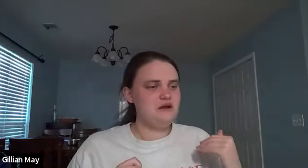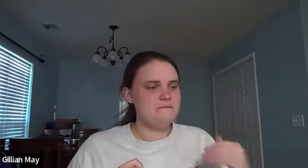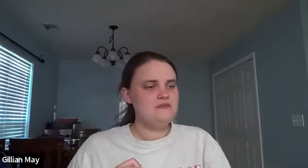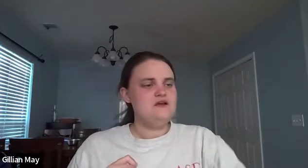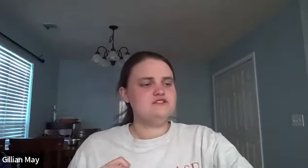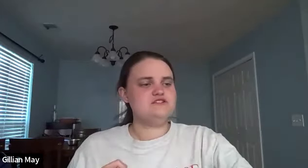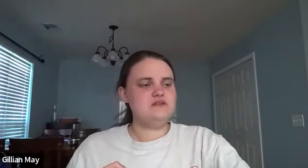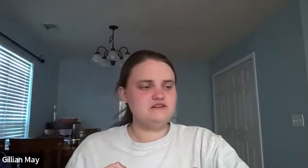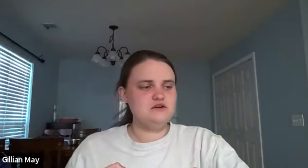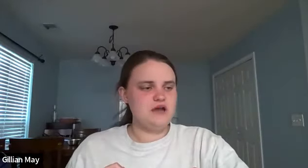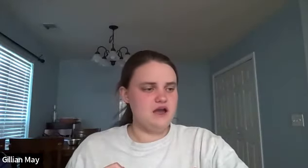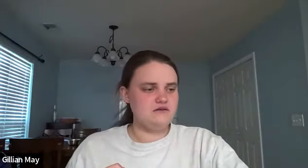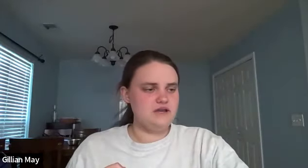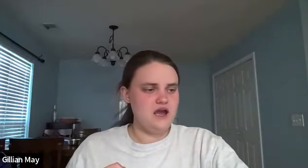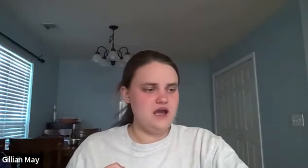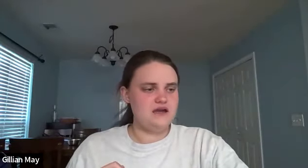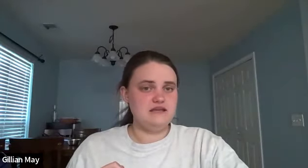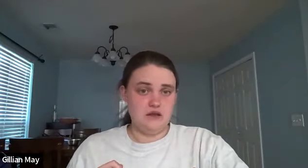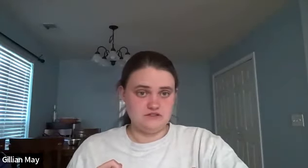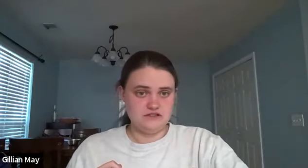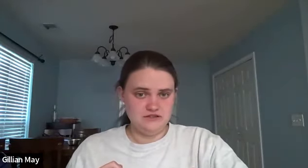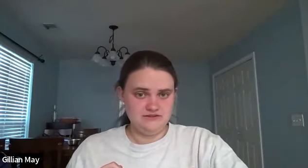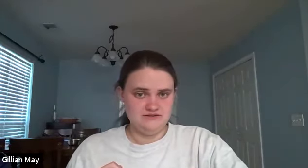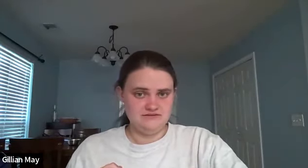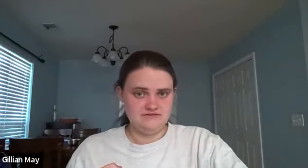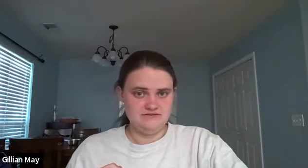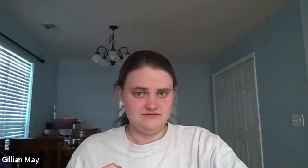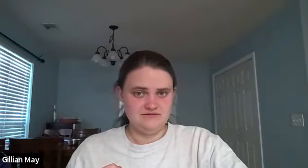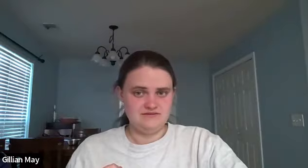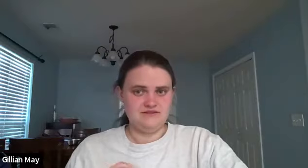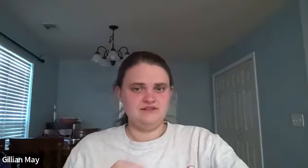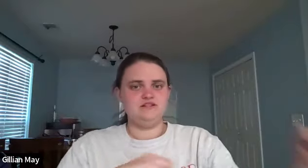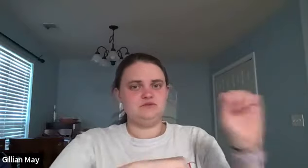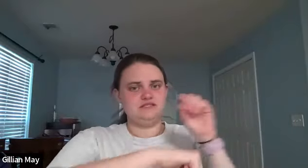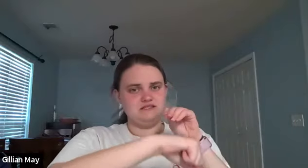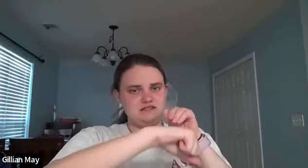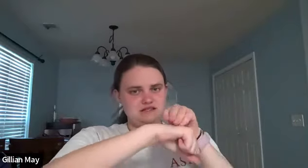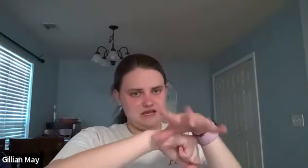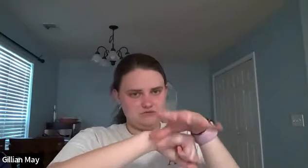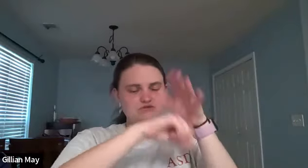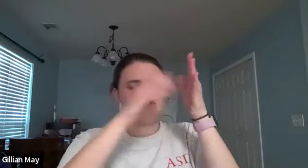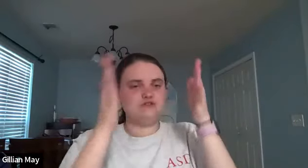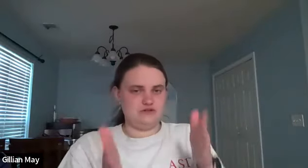Okay, so let's go back. We had counselor, which was